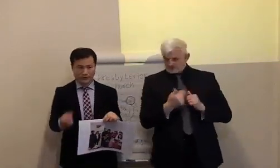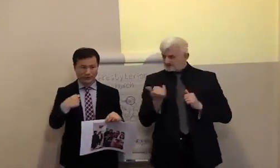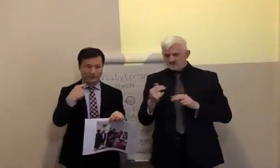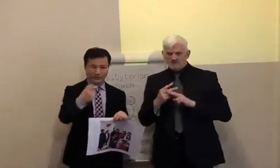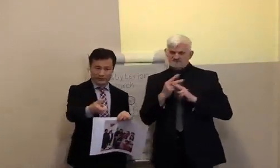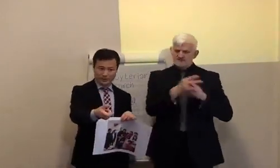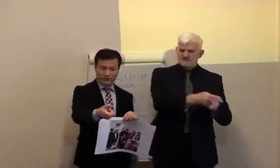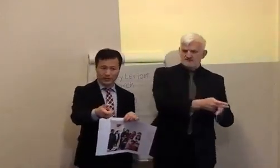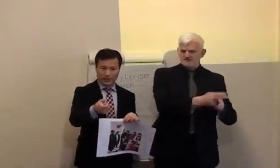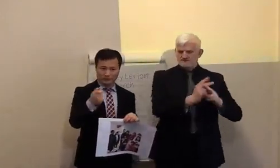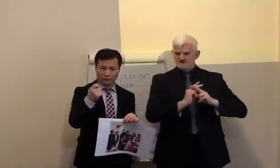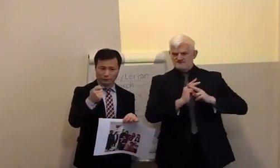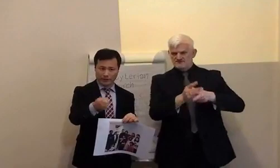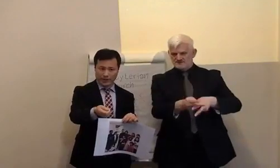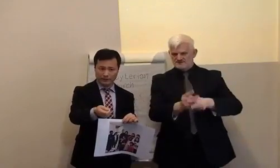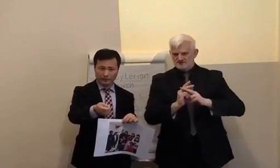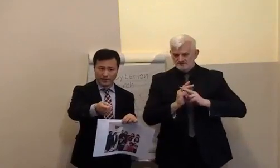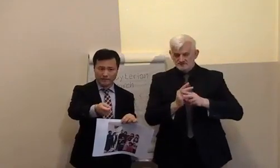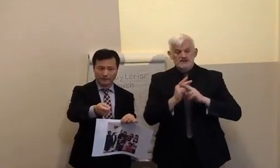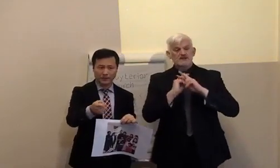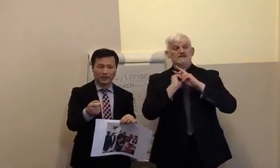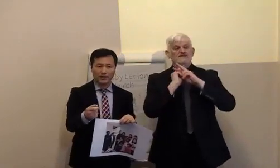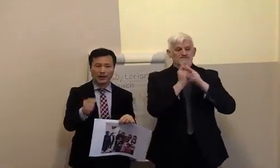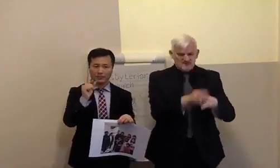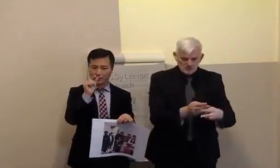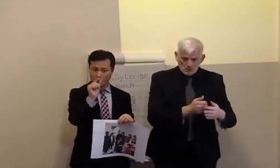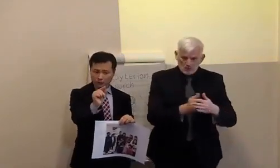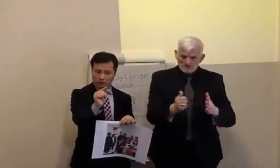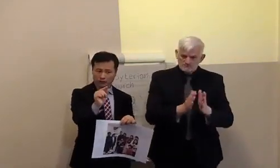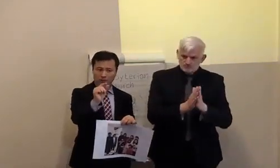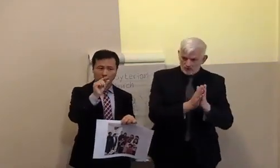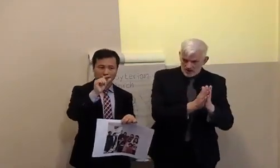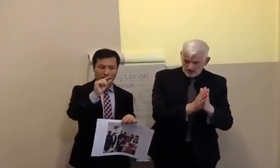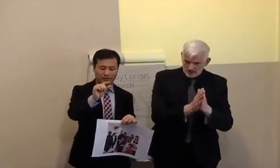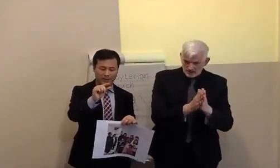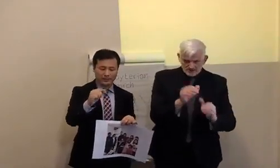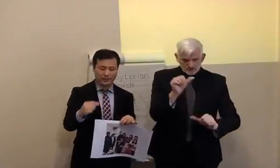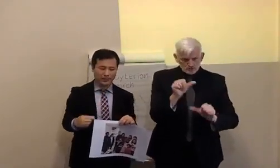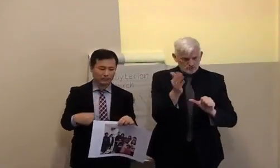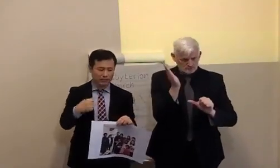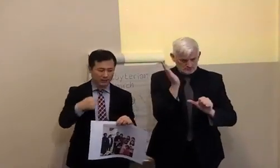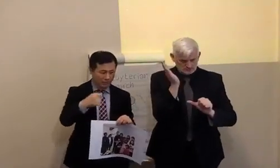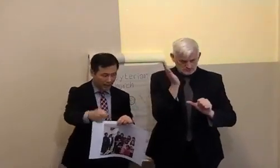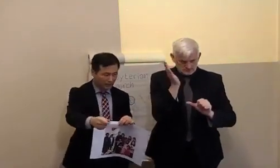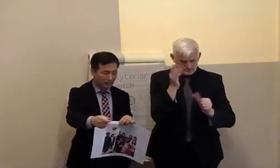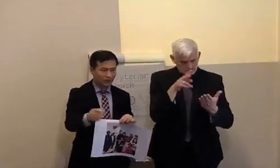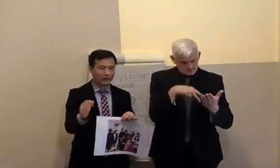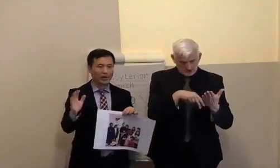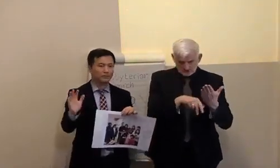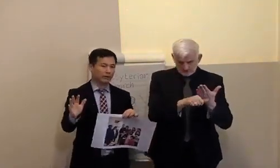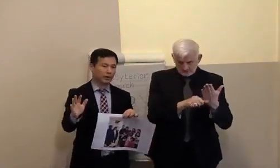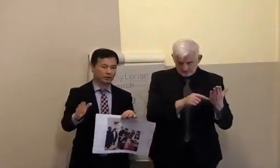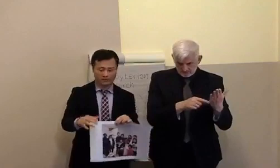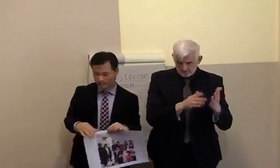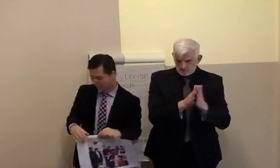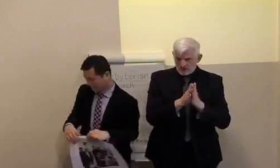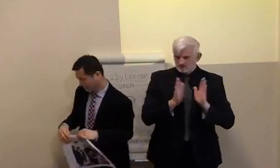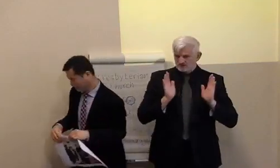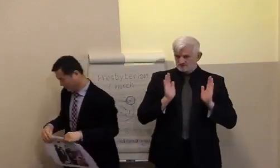Whenever I visit and to pray for them, I have a short message and reading Bible, and I pray.